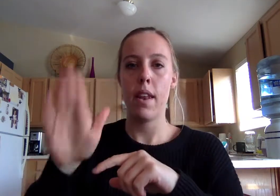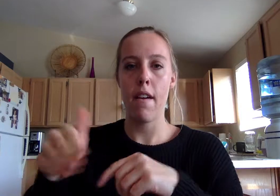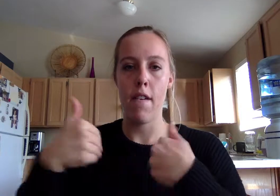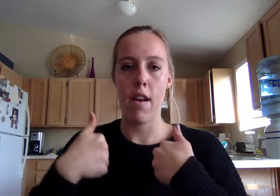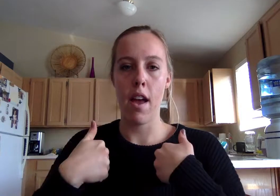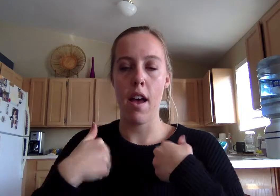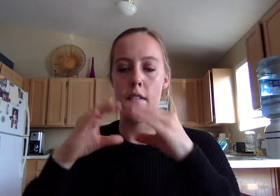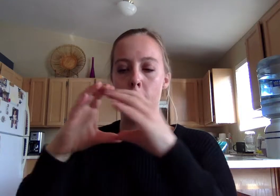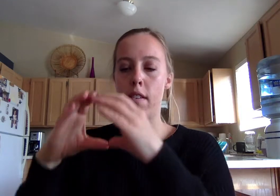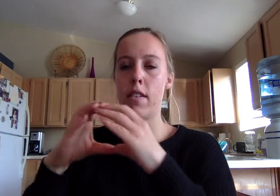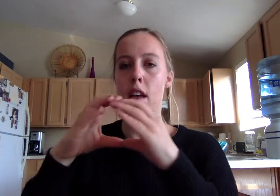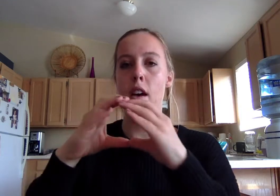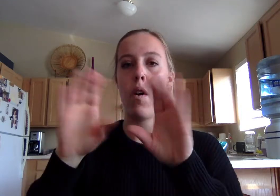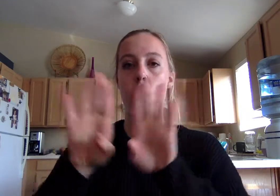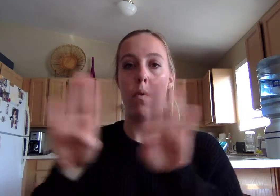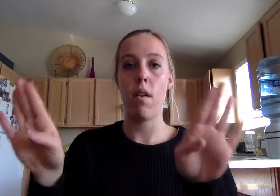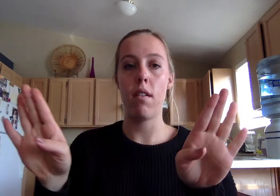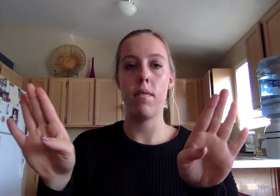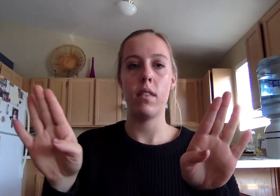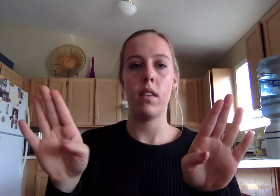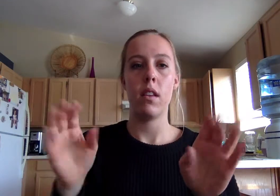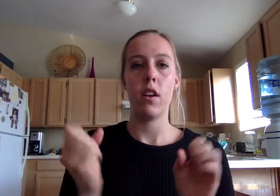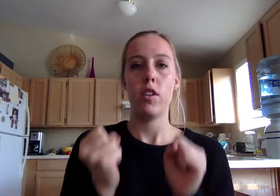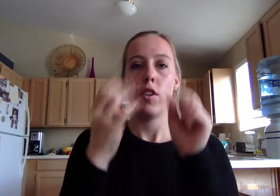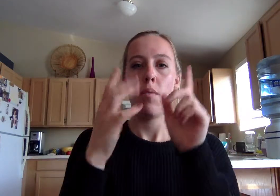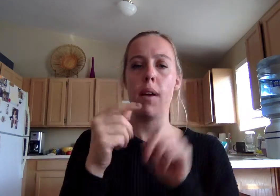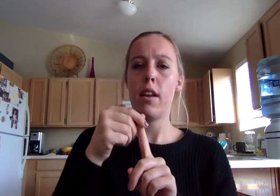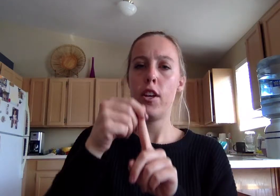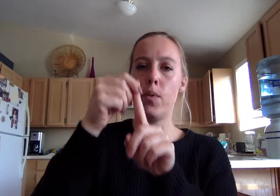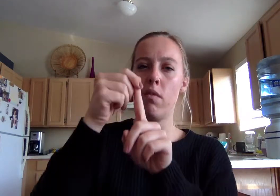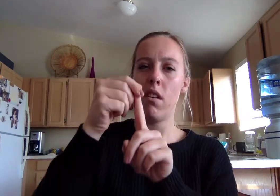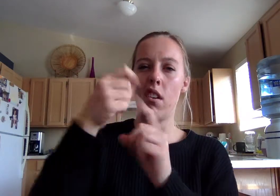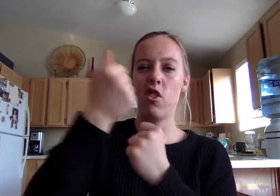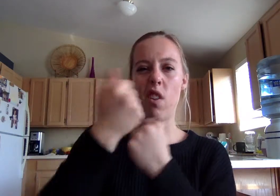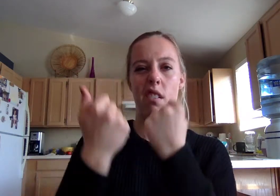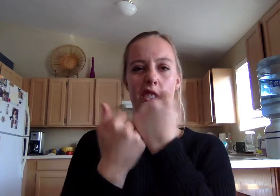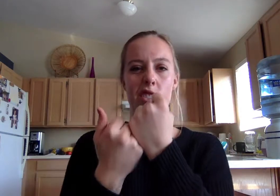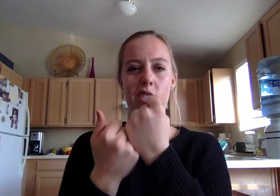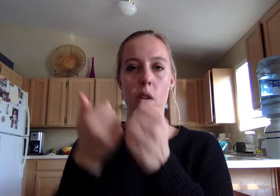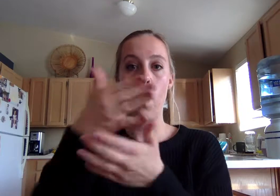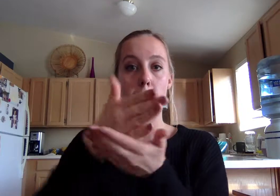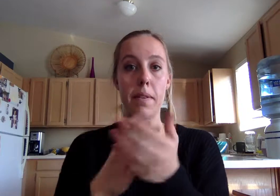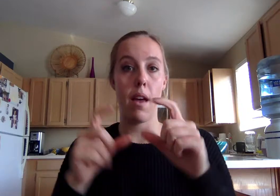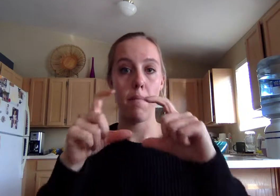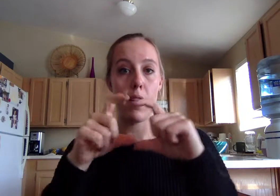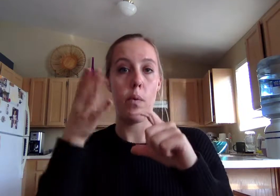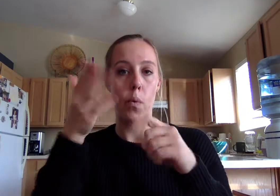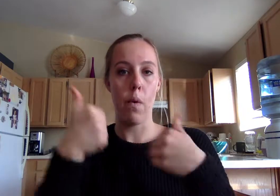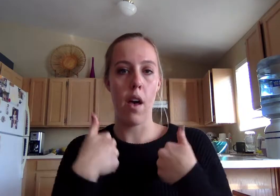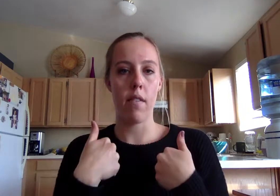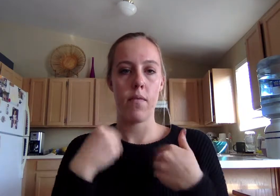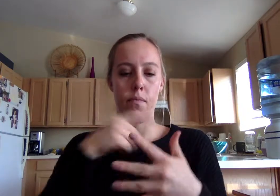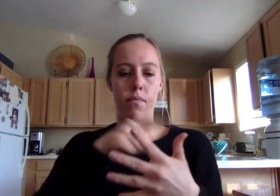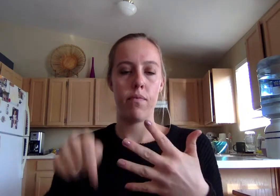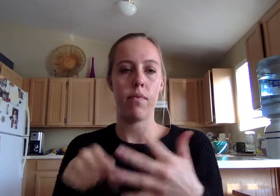There are many other unique structures that only some cells have. Here are just a few. In humans, for